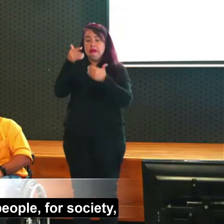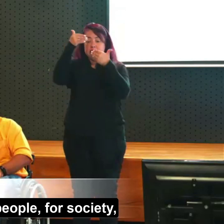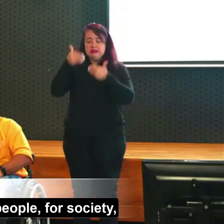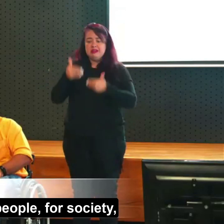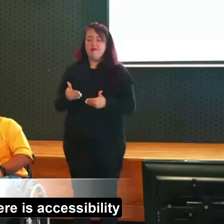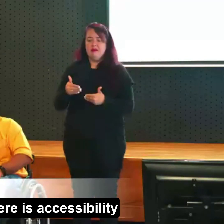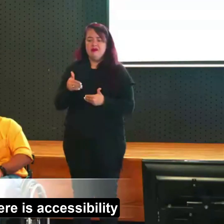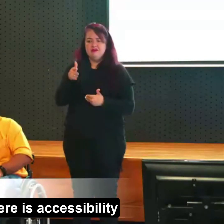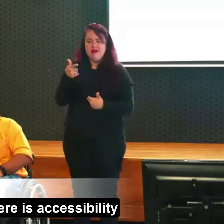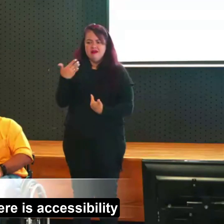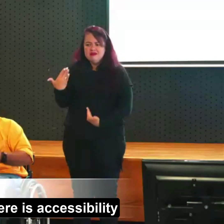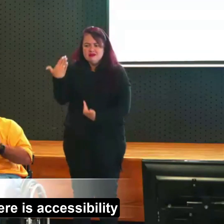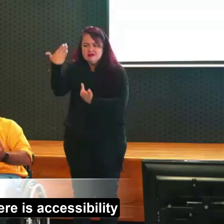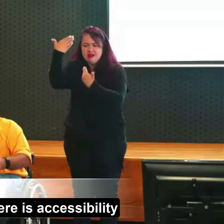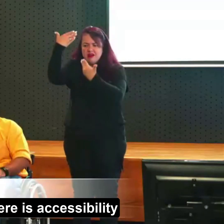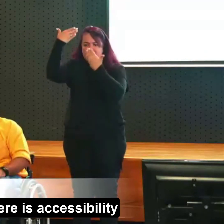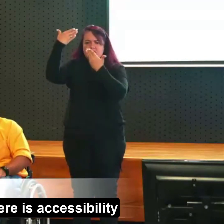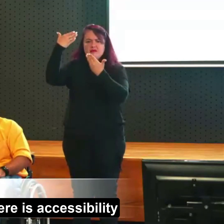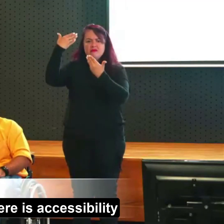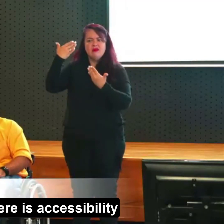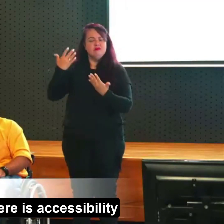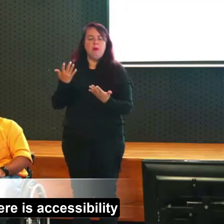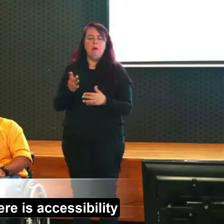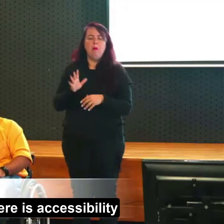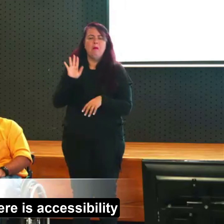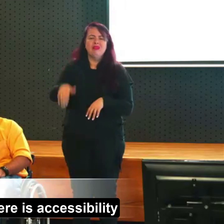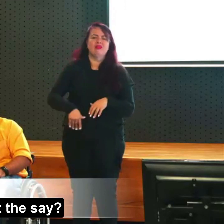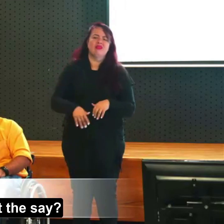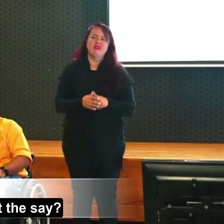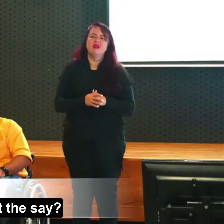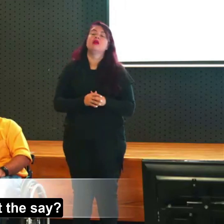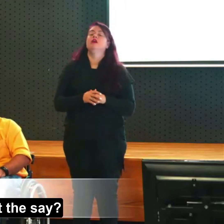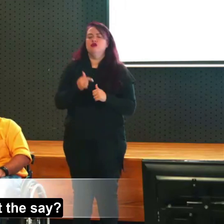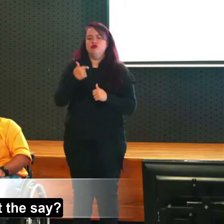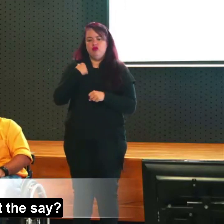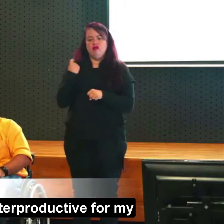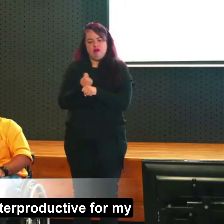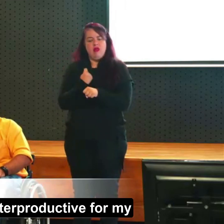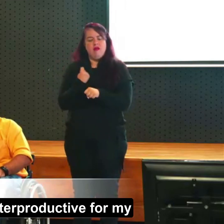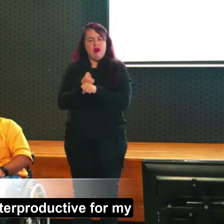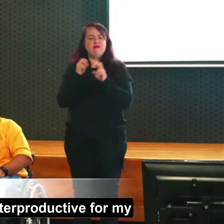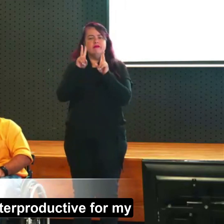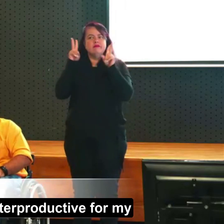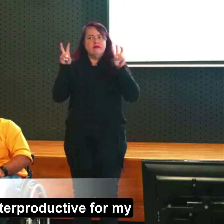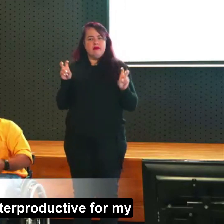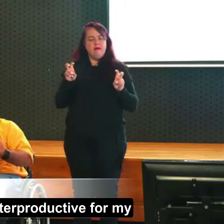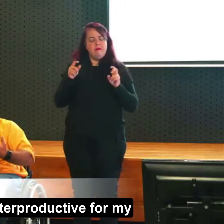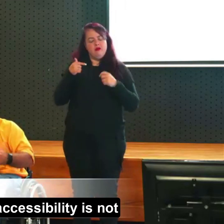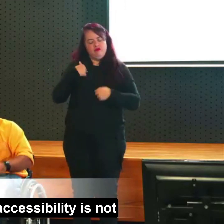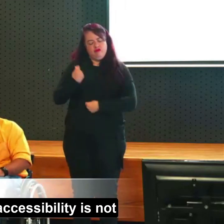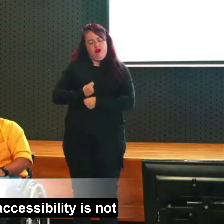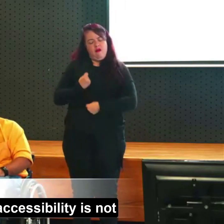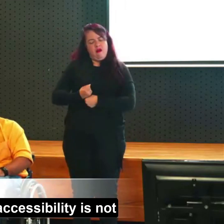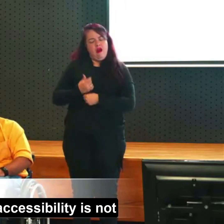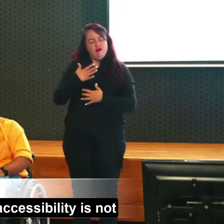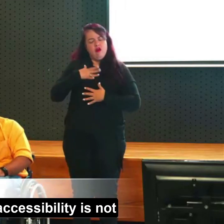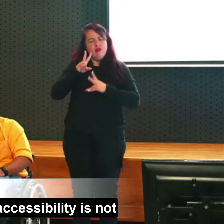for society. I work with accessibility, and to say this is counterproductive for my